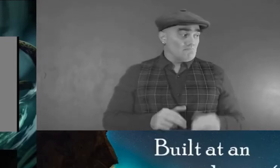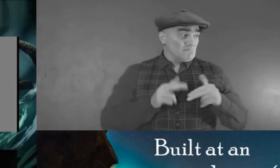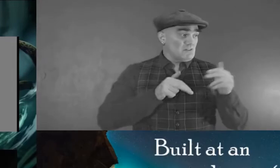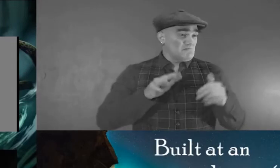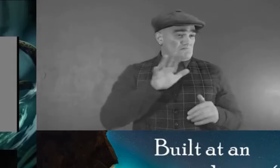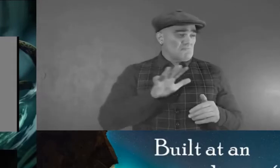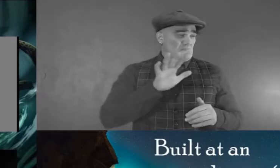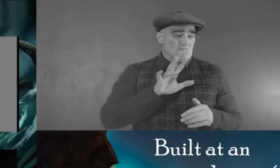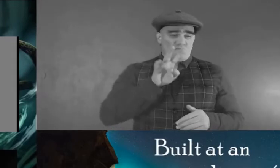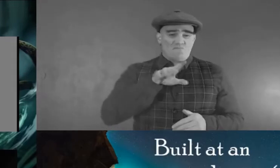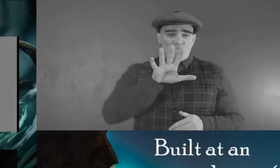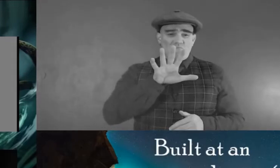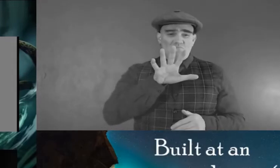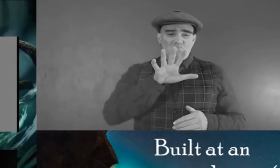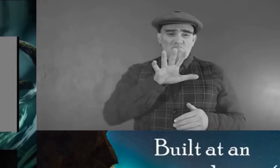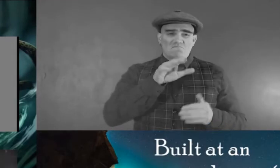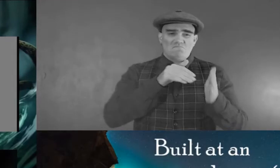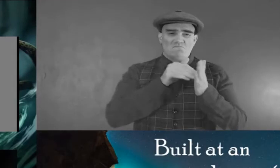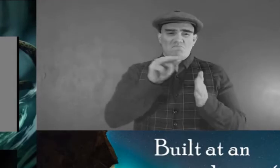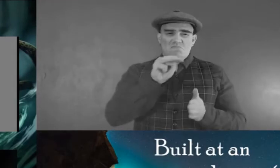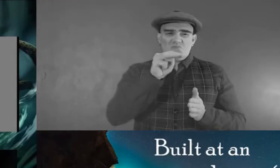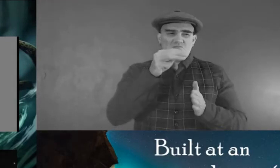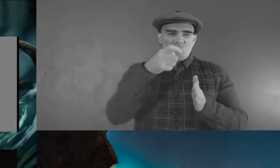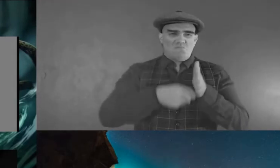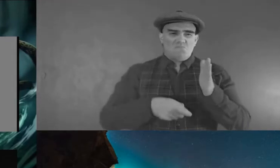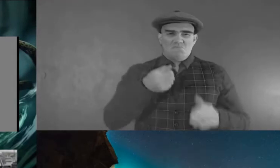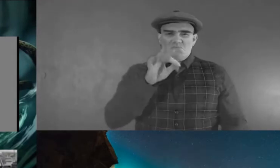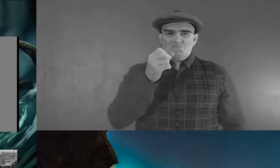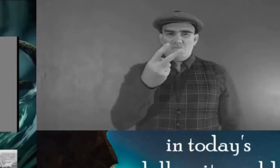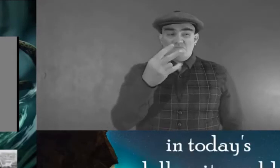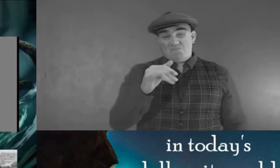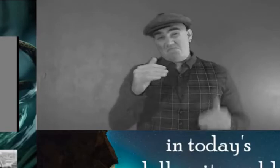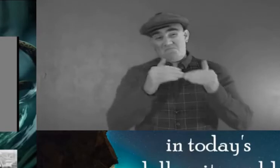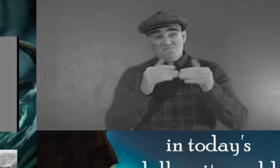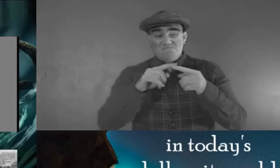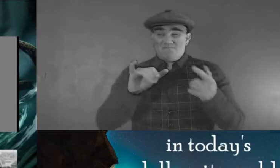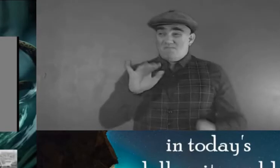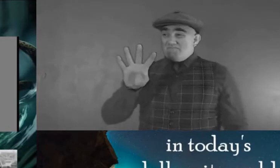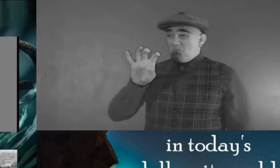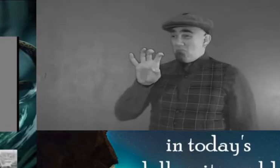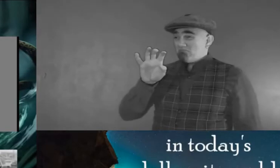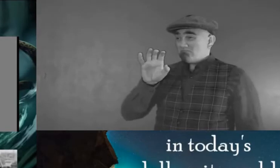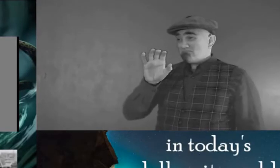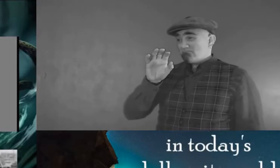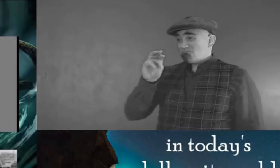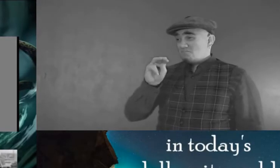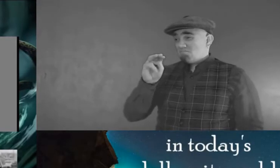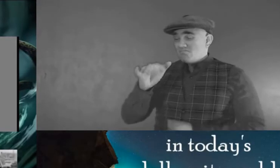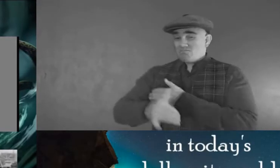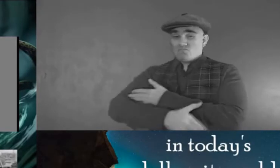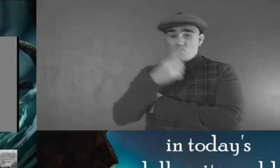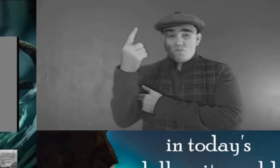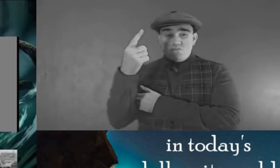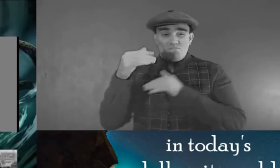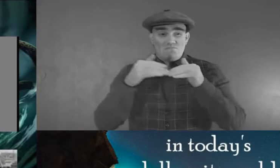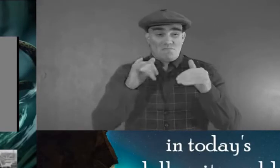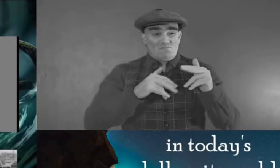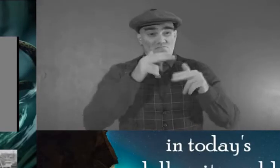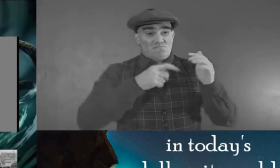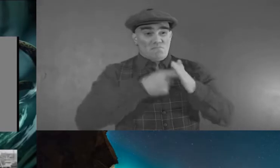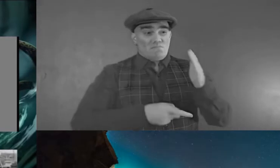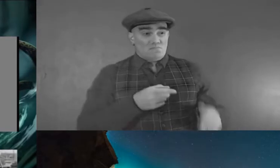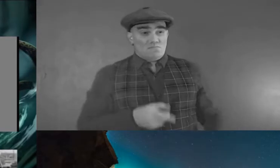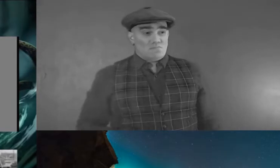At an estimated cost of $7.5 million in 1912, in today's dollars it would cost roughly $400 million